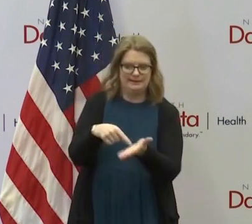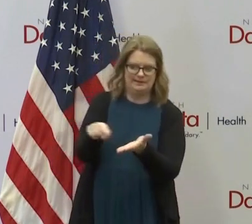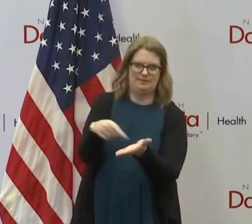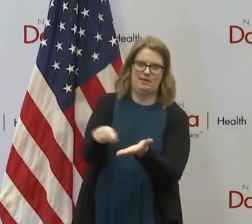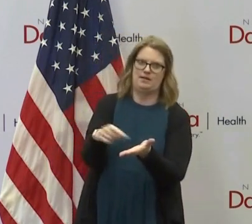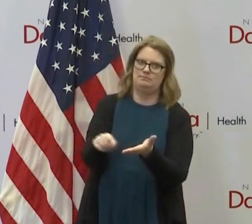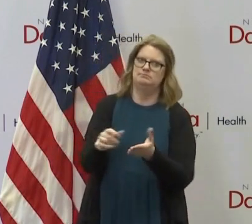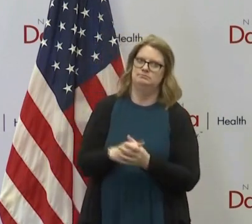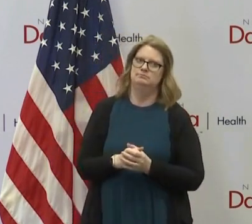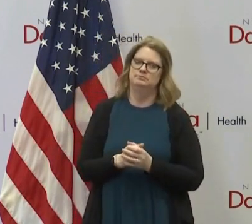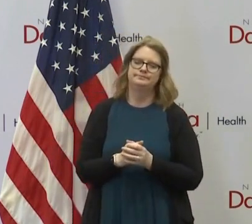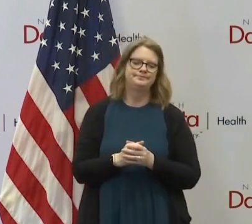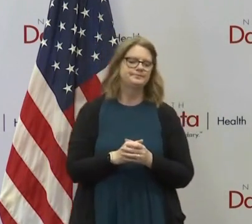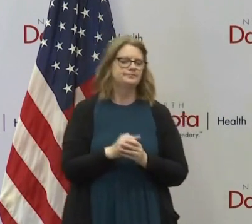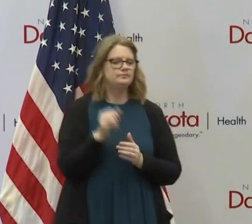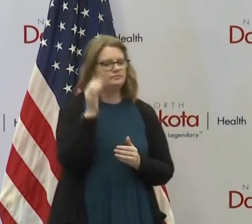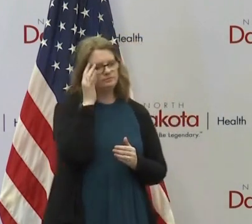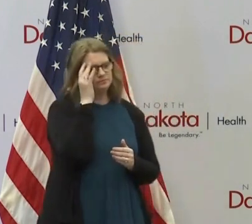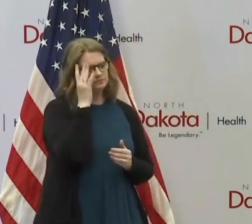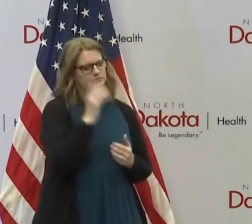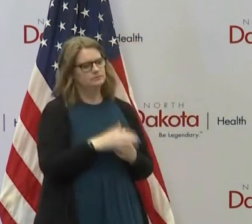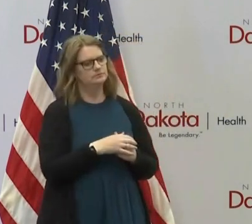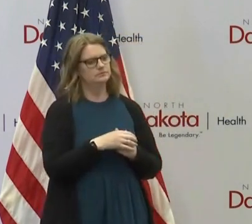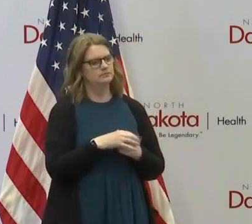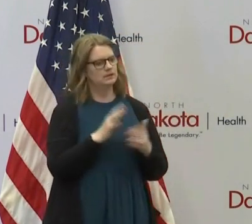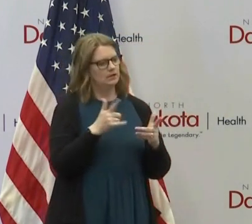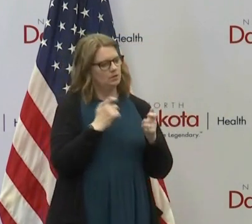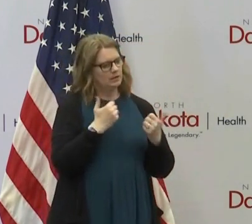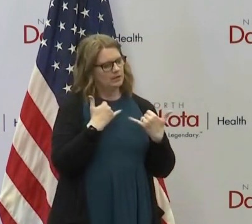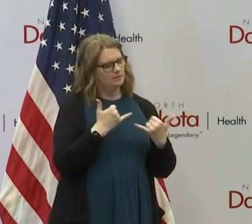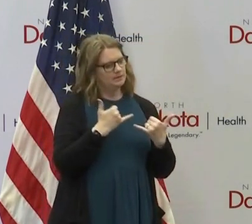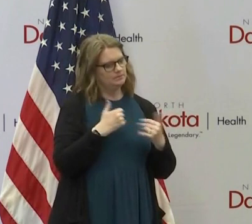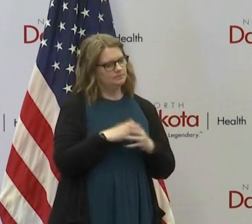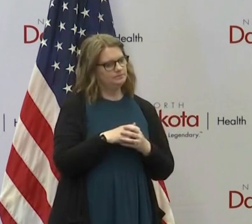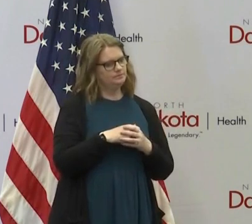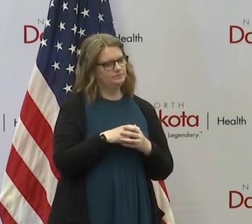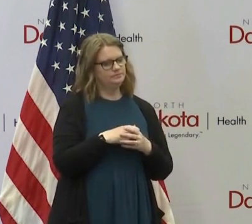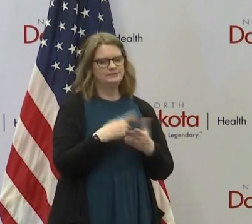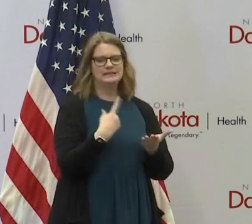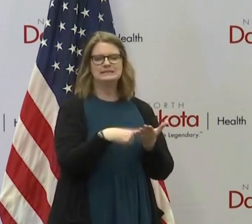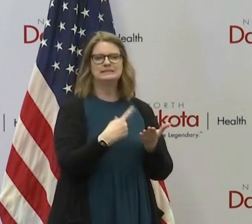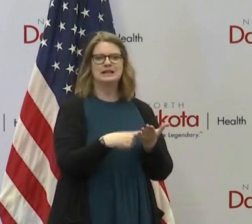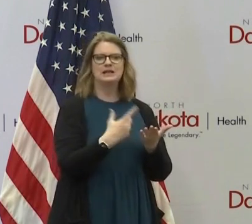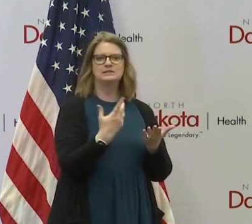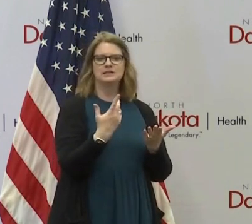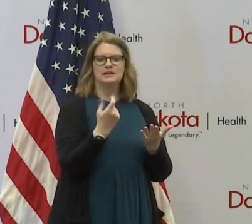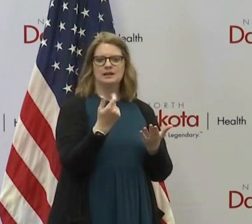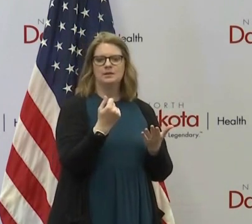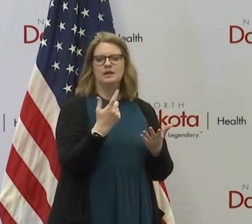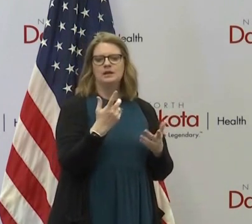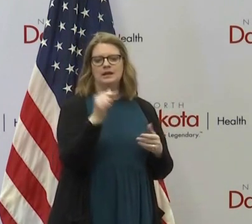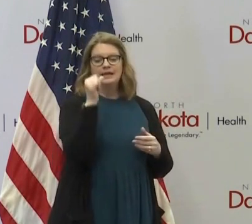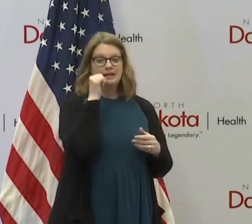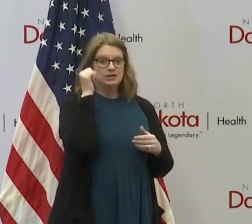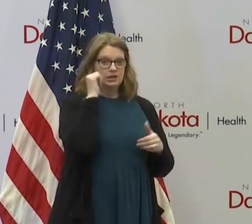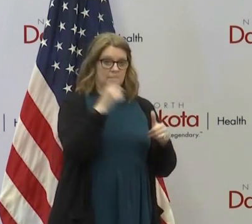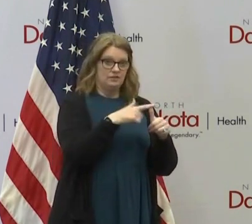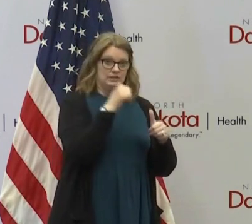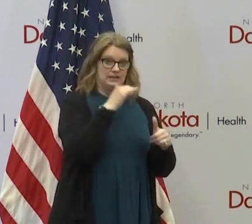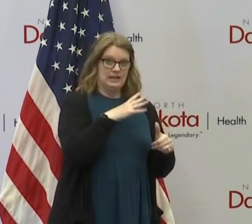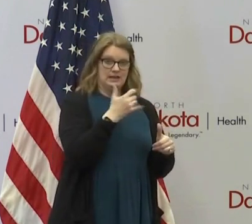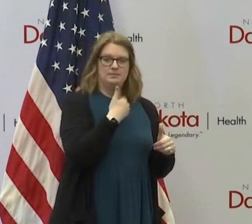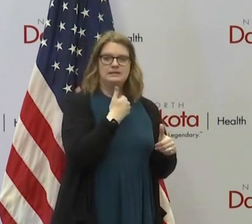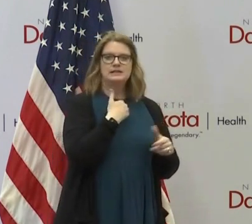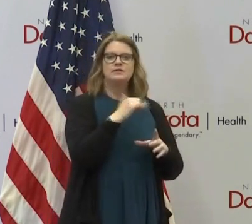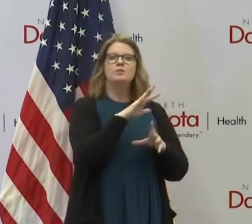claims. Okay, next quick update. I touched on this a little bit in the opening, but yesterday, First Lady and myself